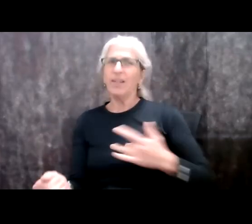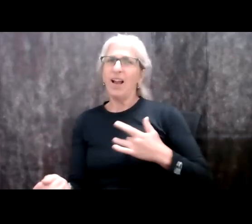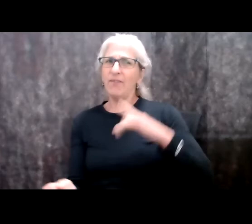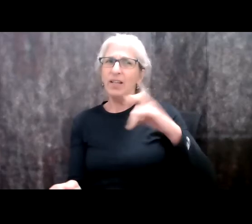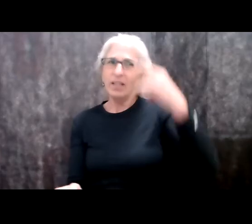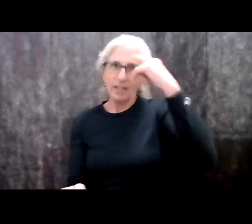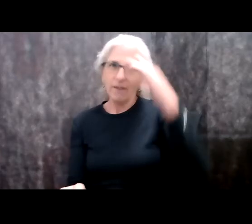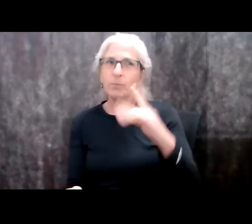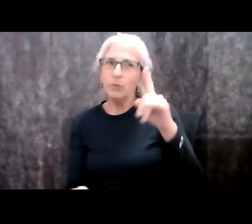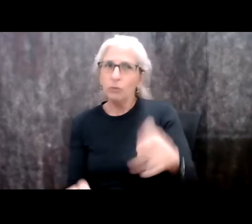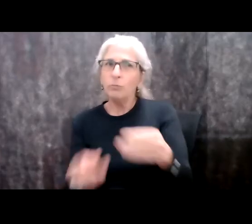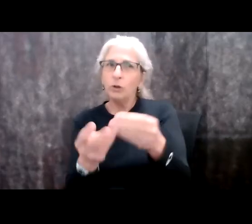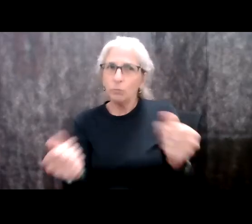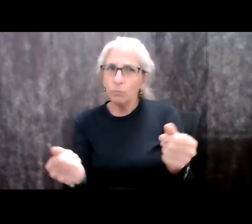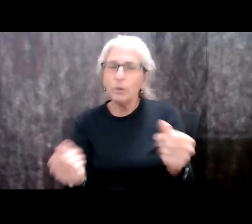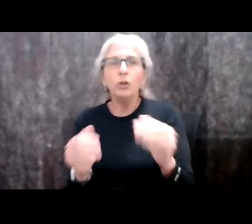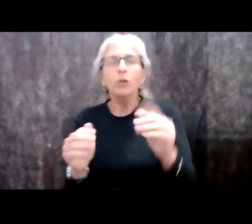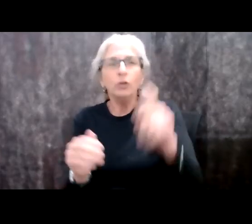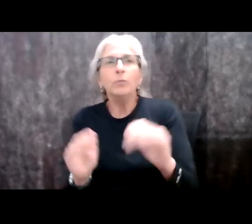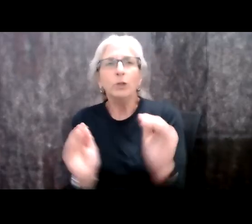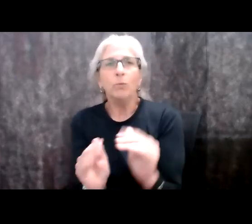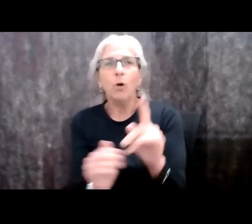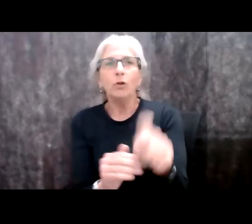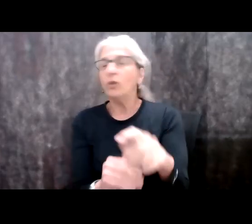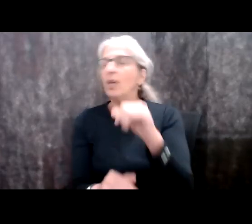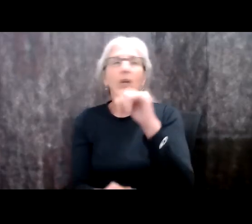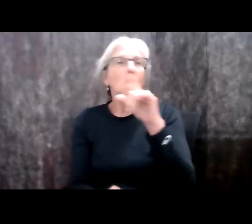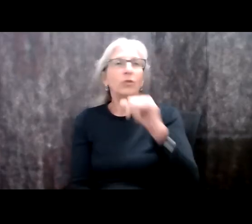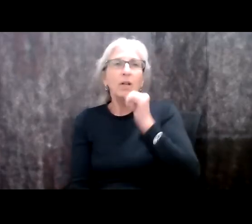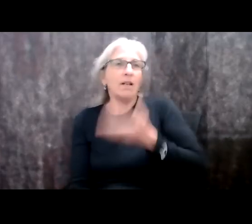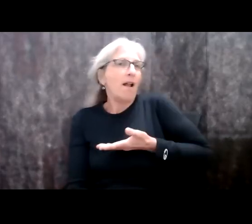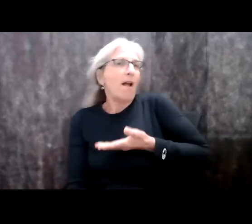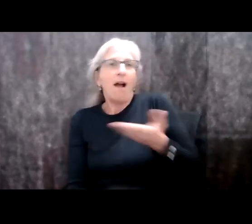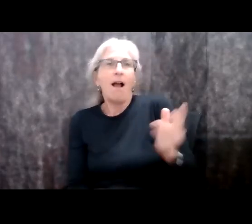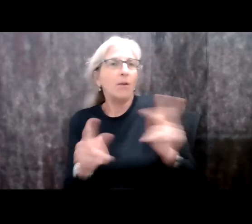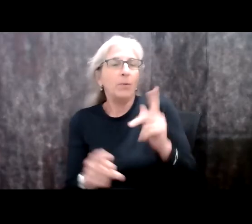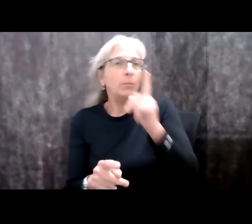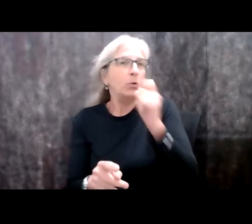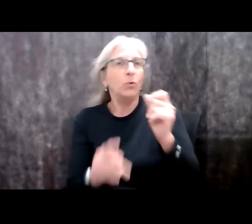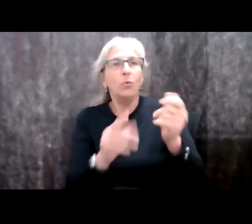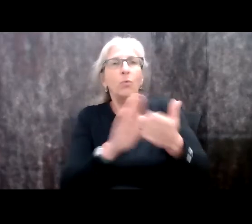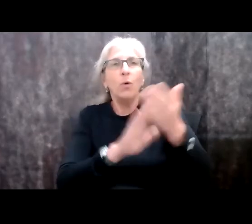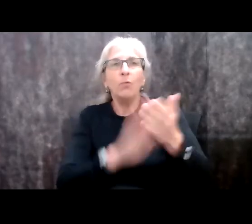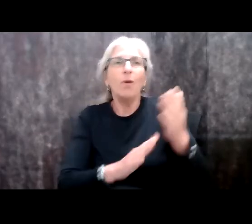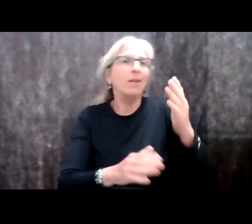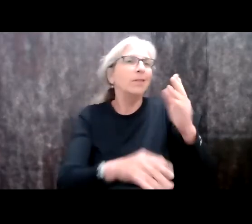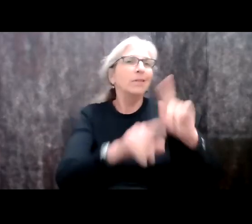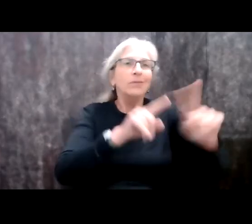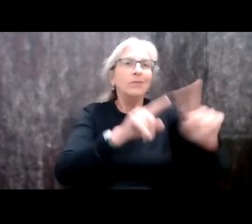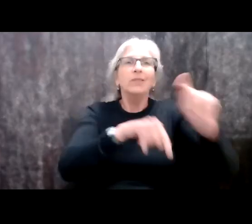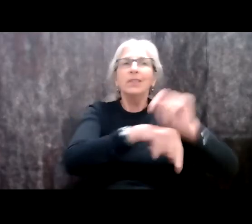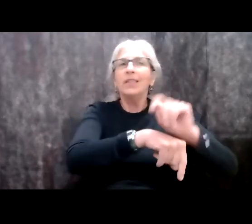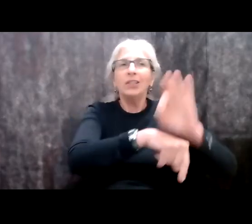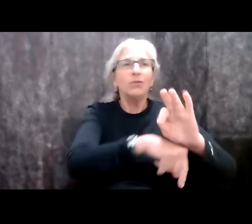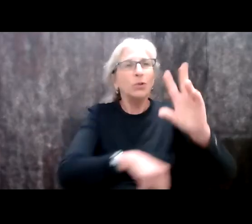your problems and your issues. We should not make it bureaucratic. We should not hire some person to have this task force to that task force, because people, and you know